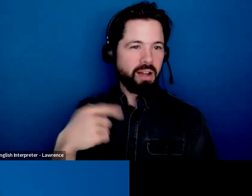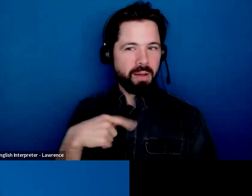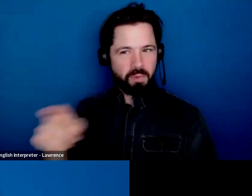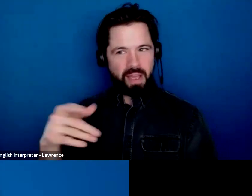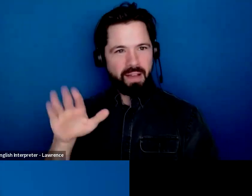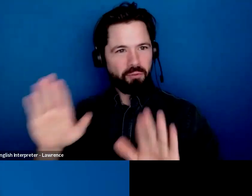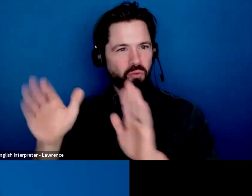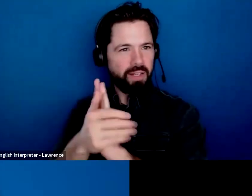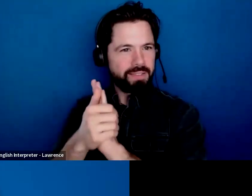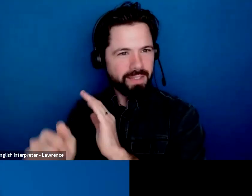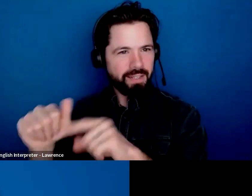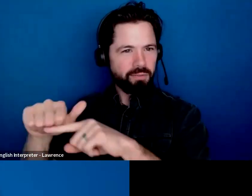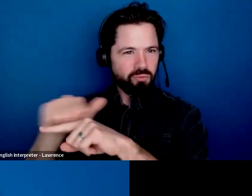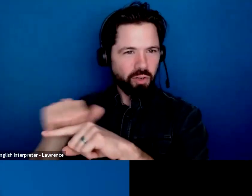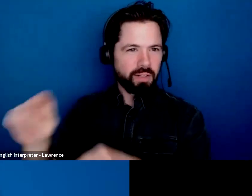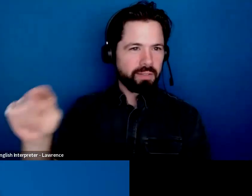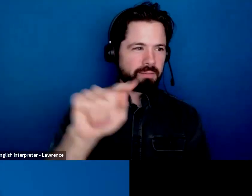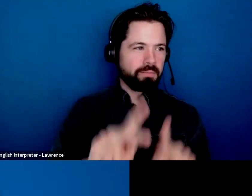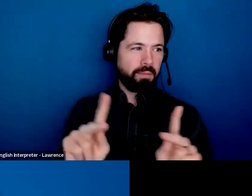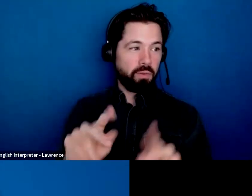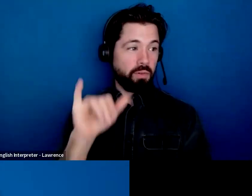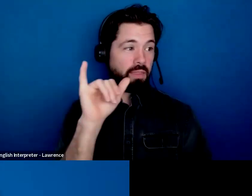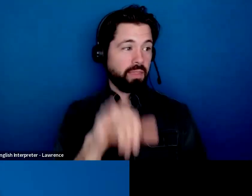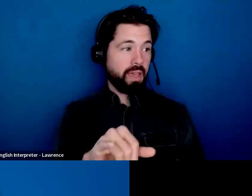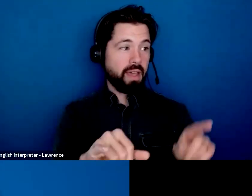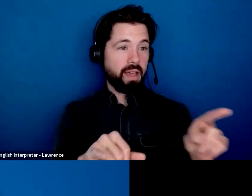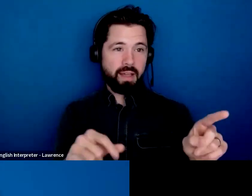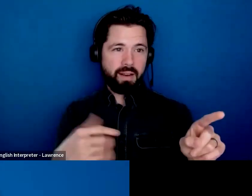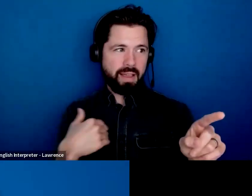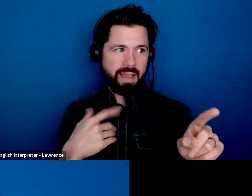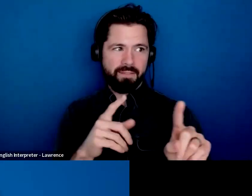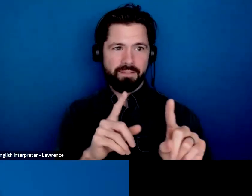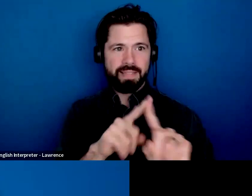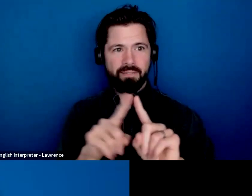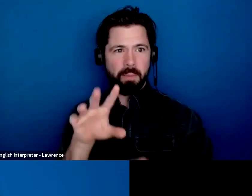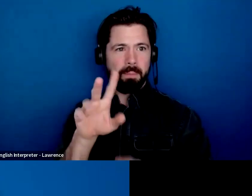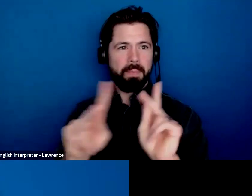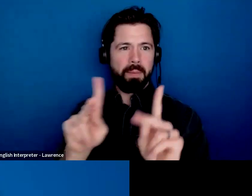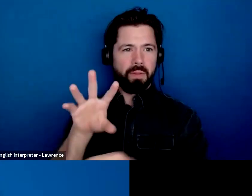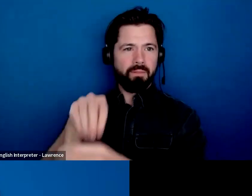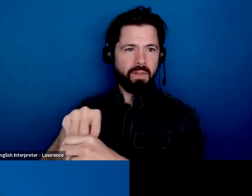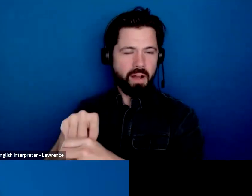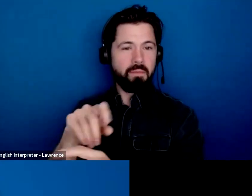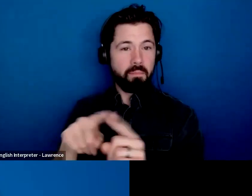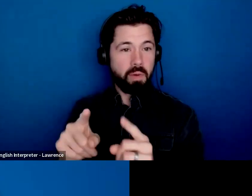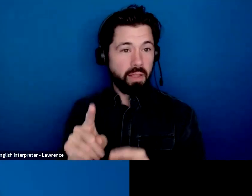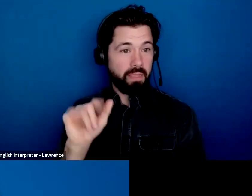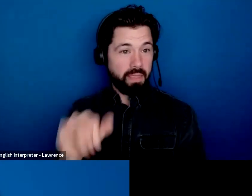Again, this crosses so many different service codes, so many different people are available for this, but we're talking about, growth